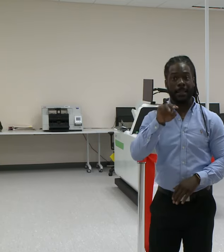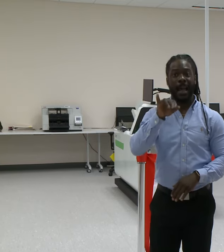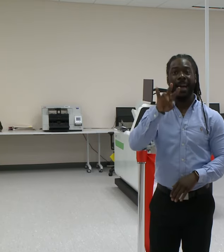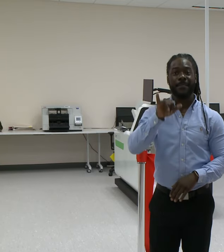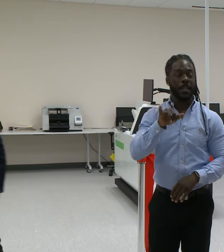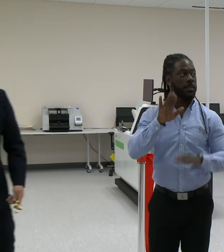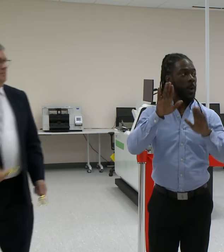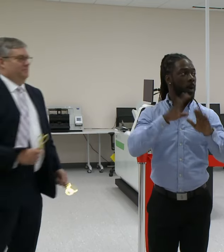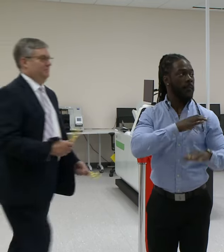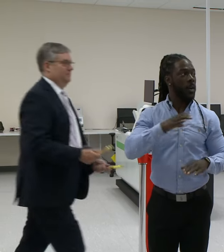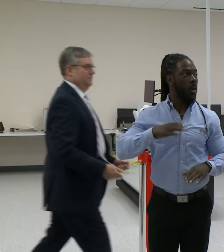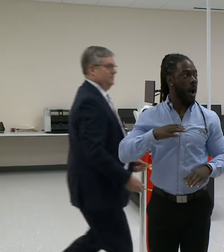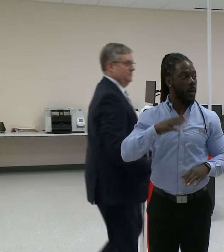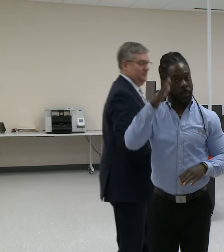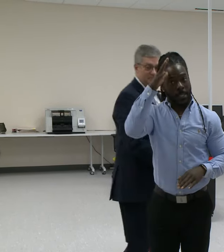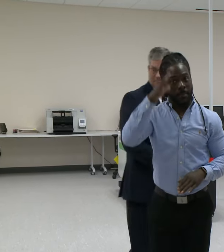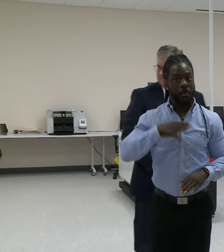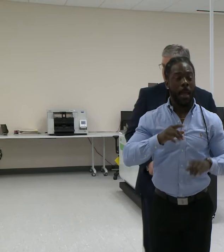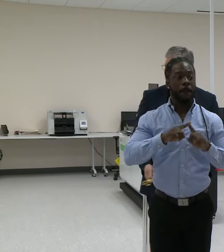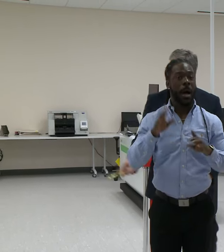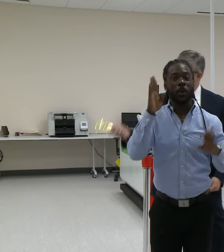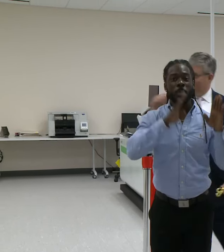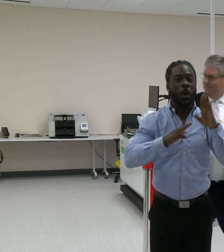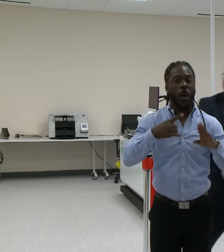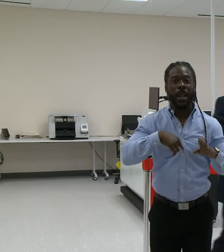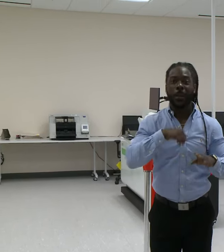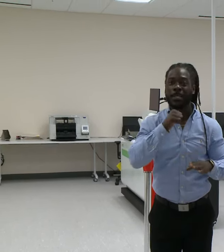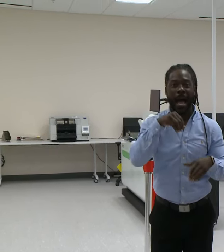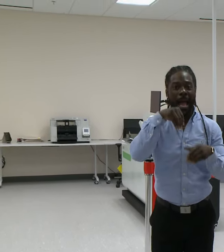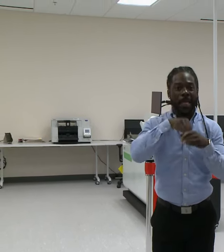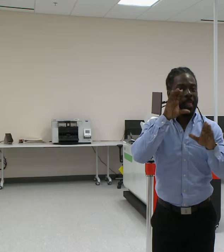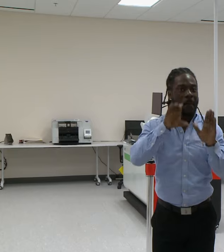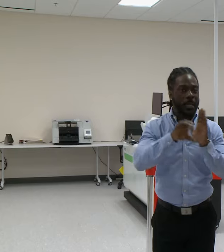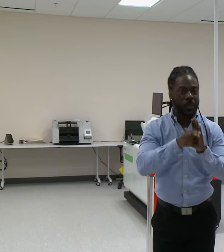congressman, but he's worried so that I wouldn't be in the picture. There we go. Okay. Thank you.